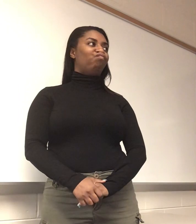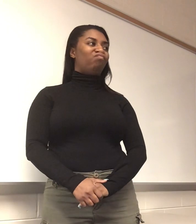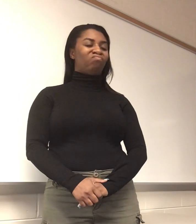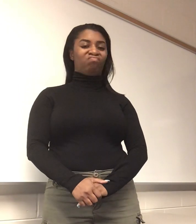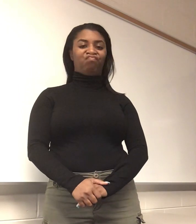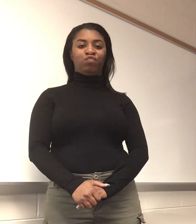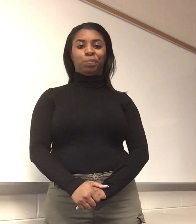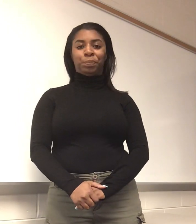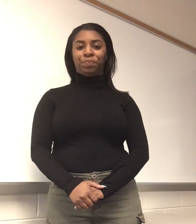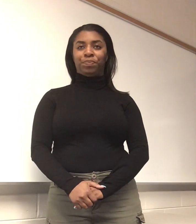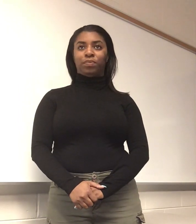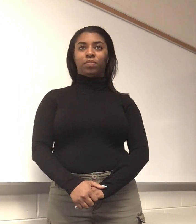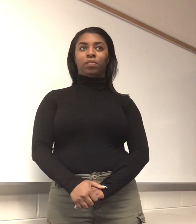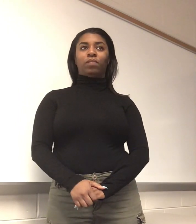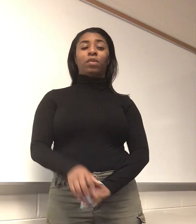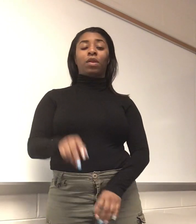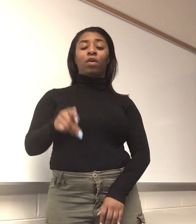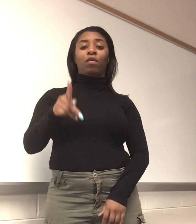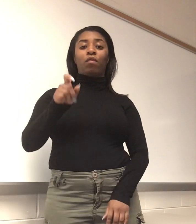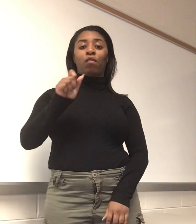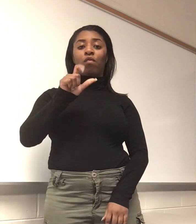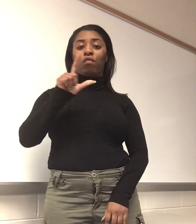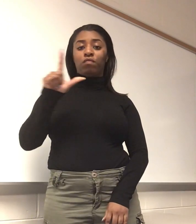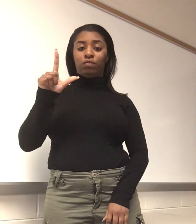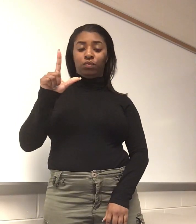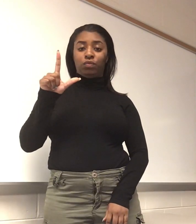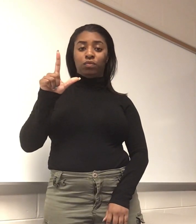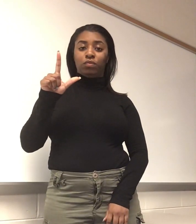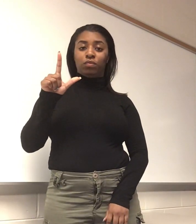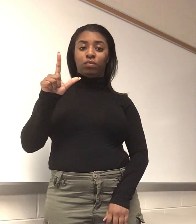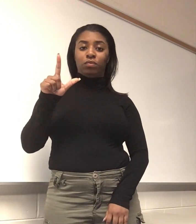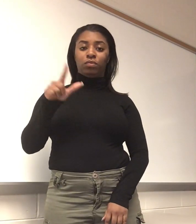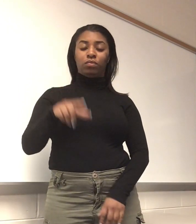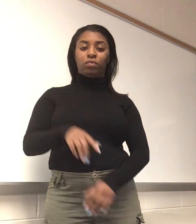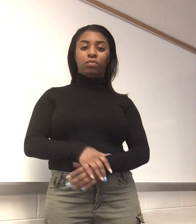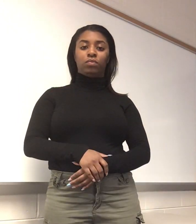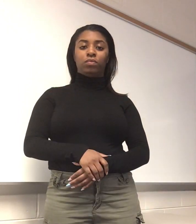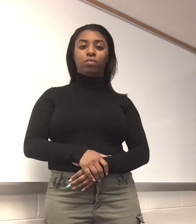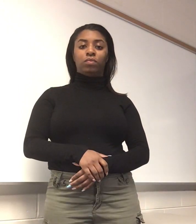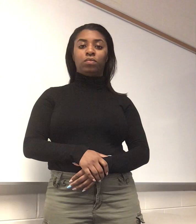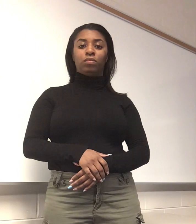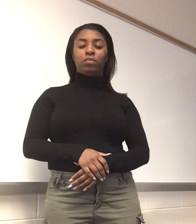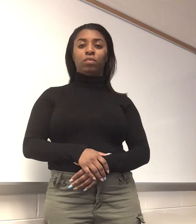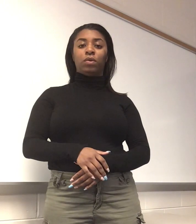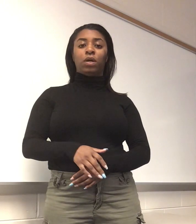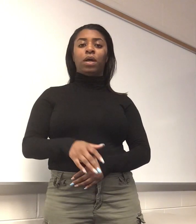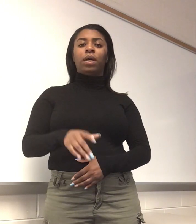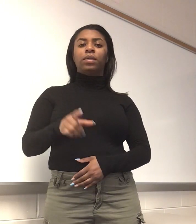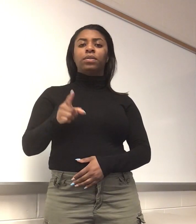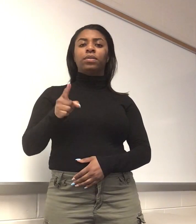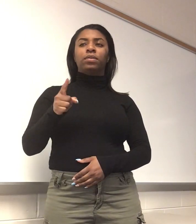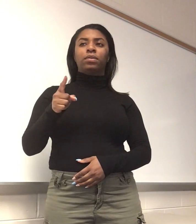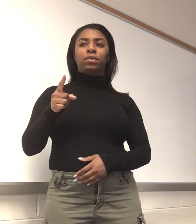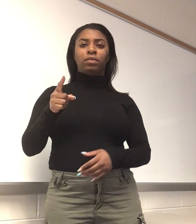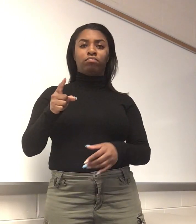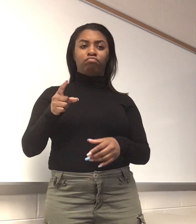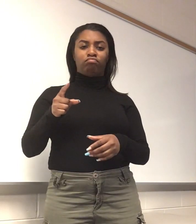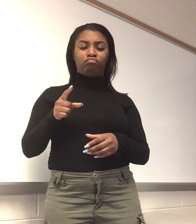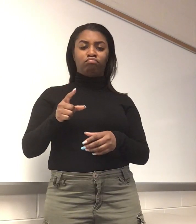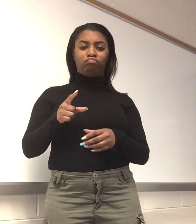So the Fool, as I mentioned, this is a very common character as well. And what you look for here is you look